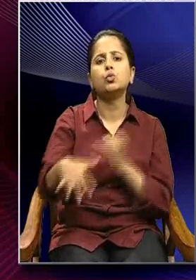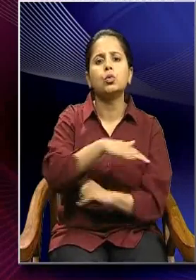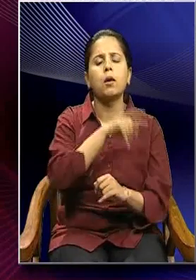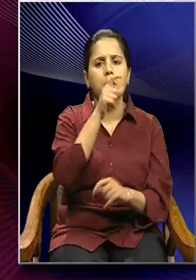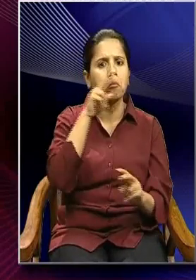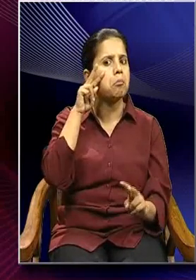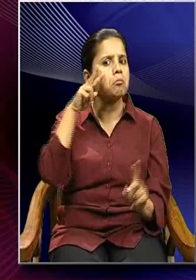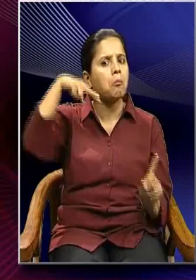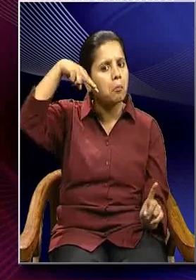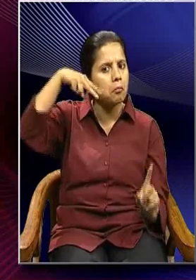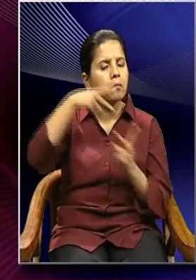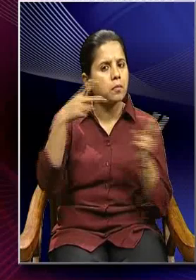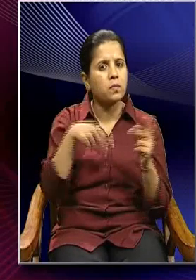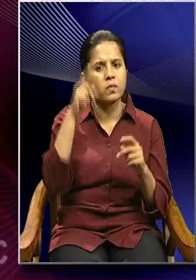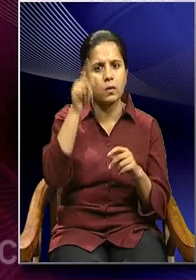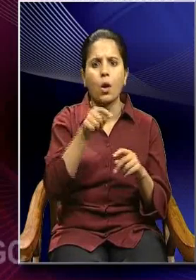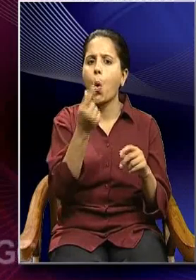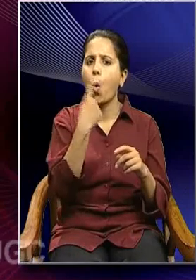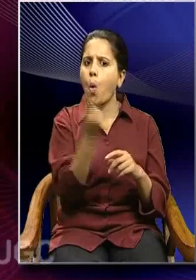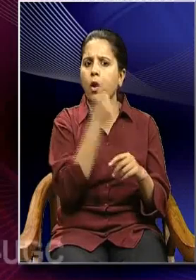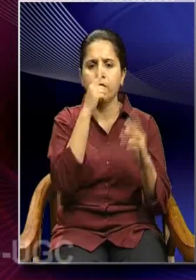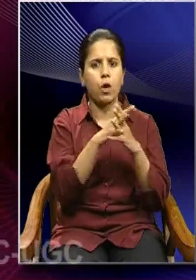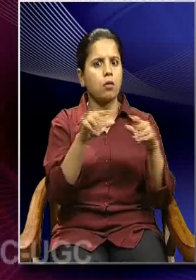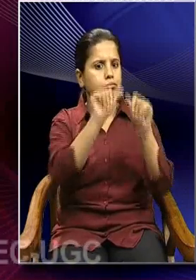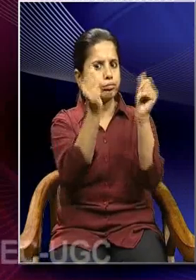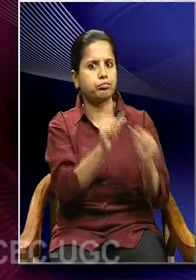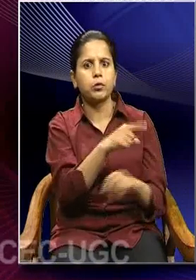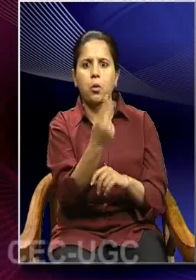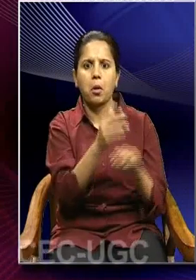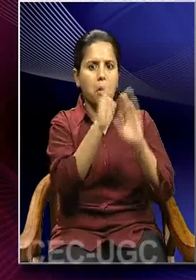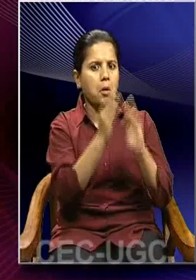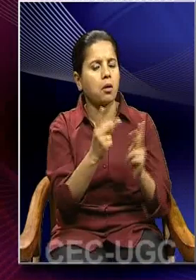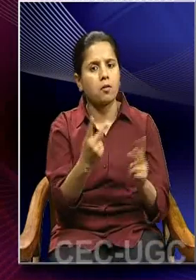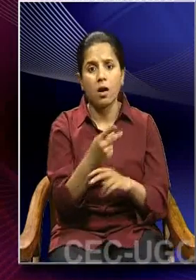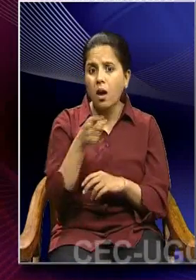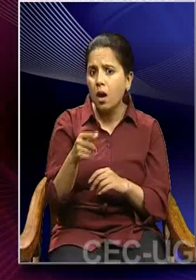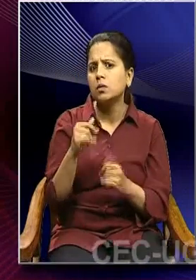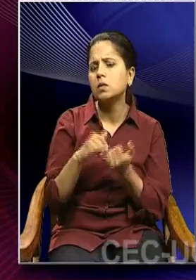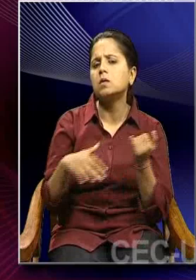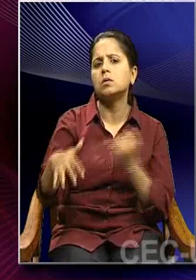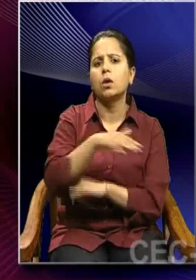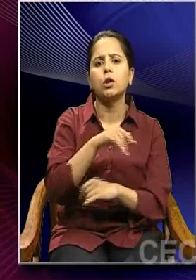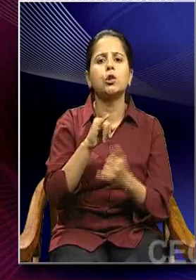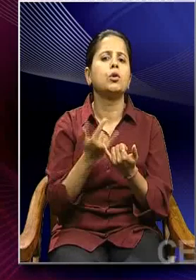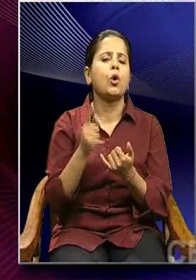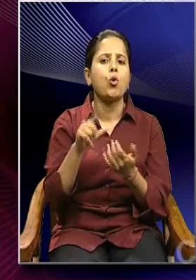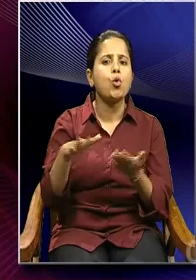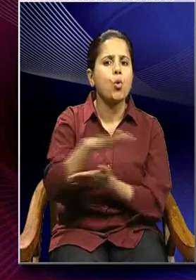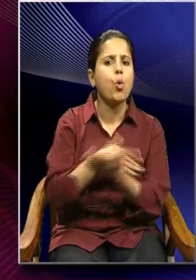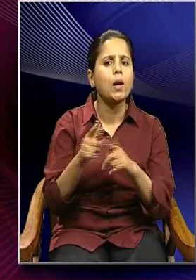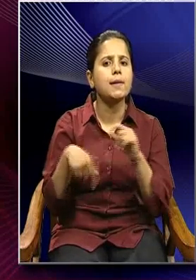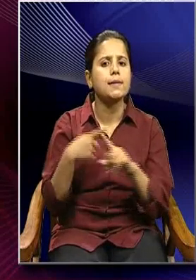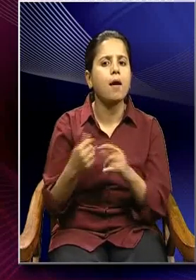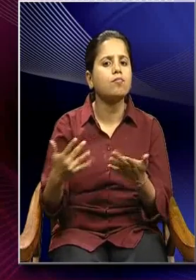how women, they were being objectified in the society as well as it was being done by the Subedar in this particular film as